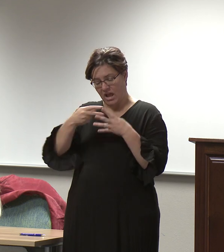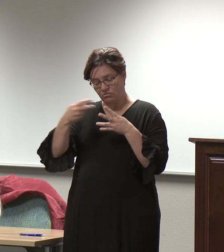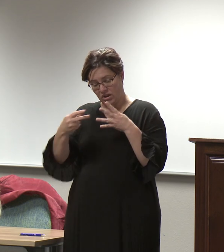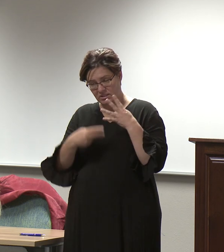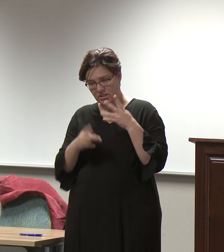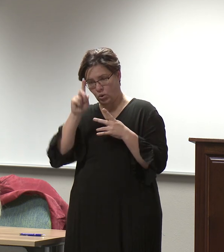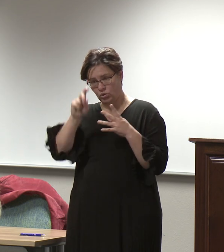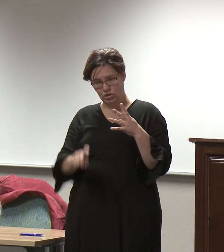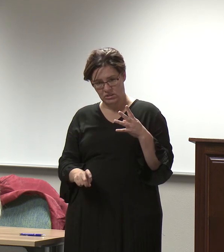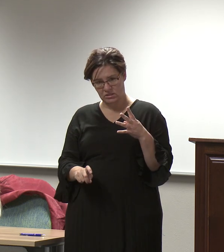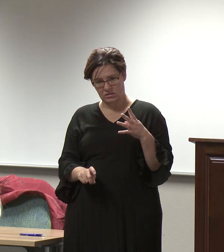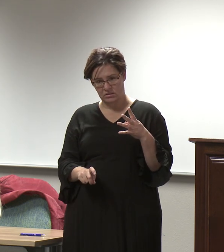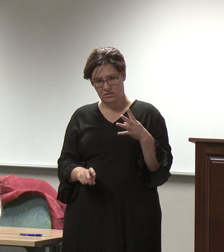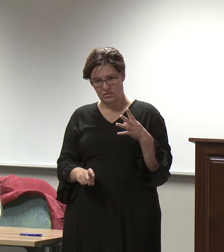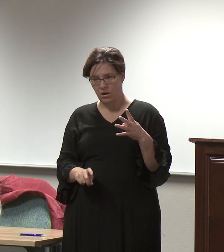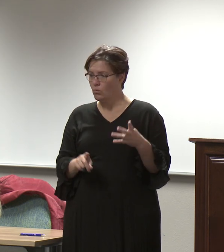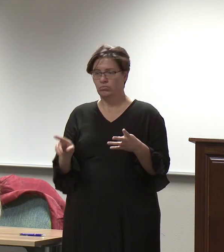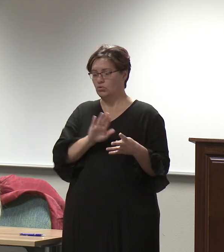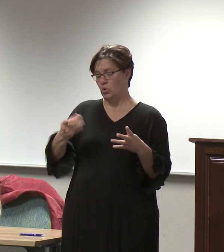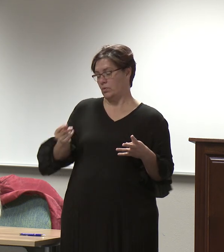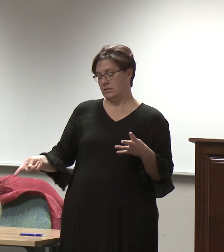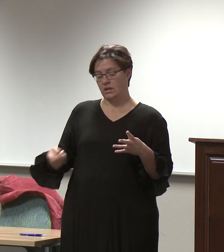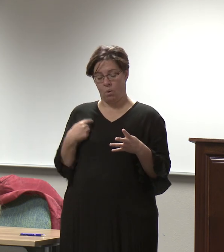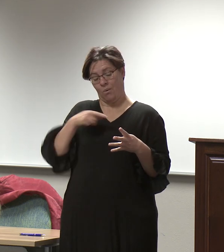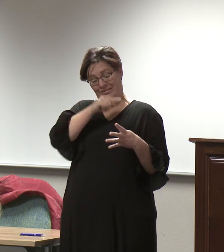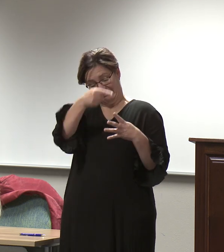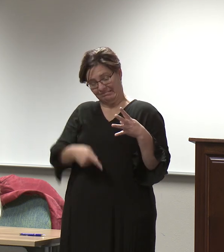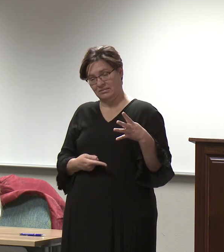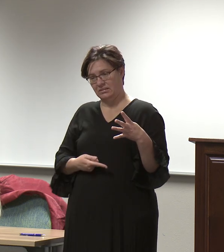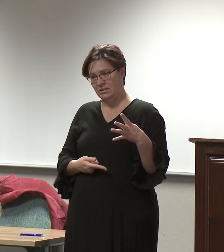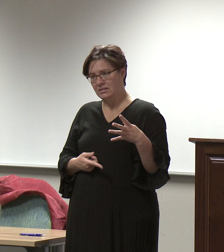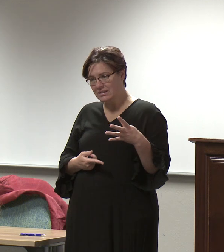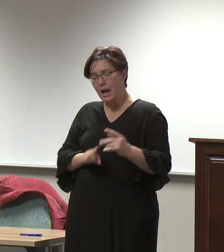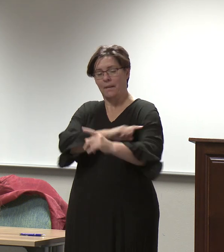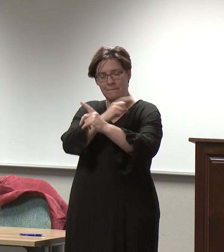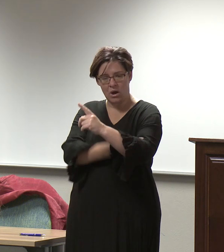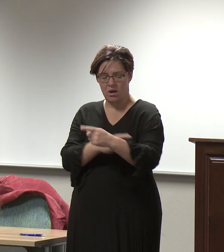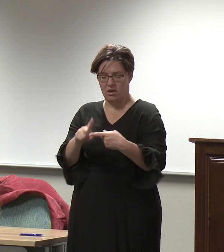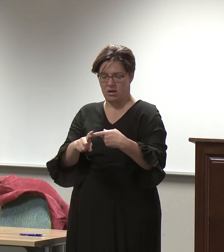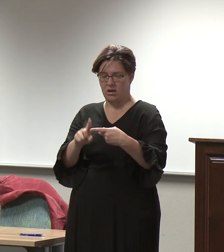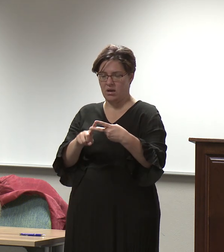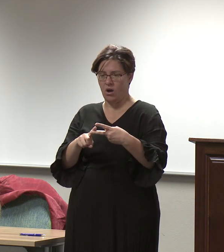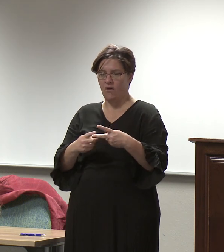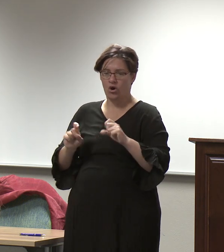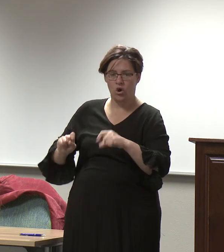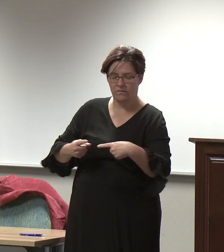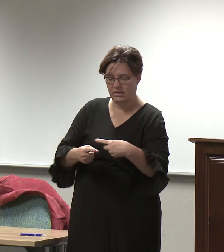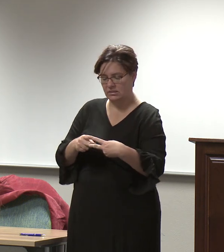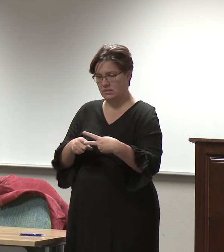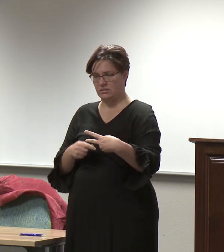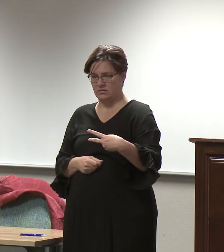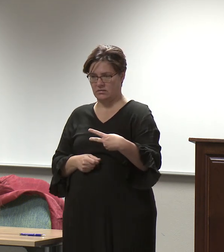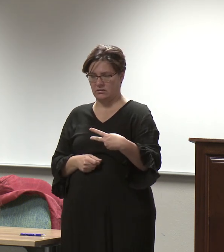questions, what are the questions that we are not going to address? What are particular questions of power, particular questions of conflict?